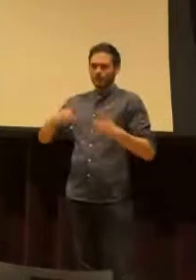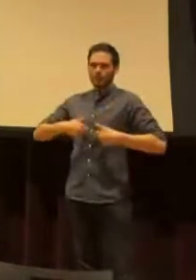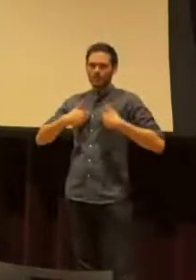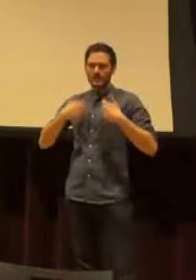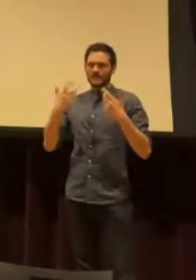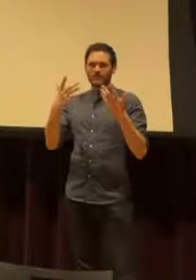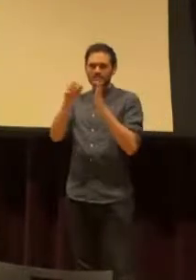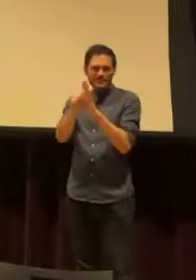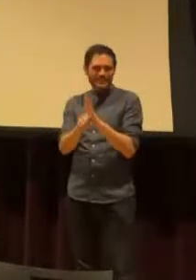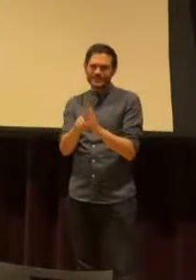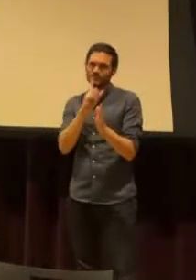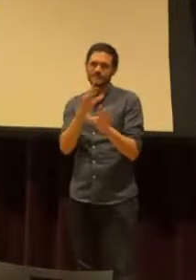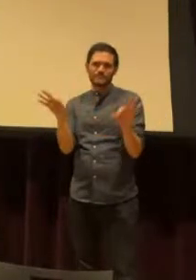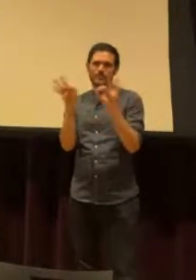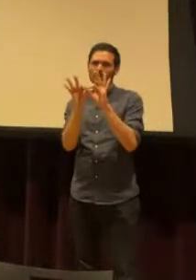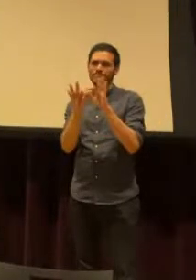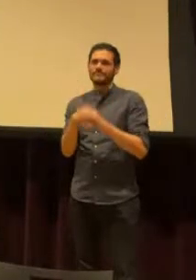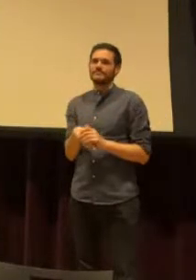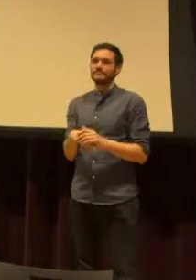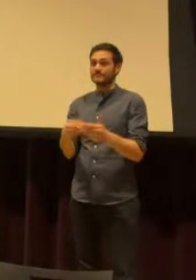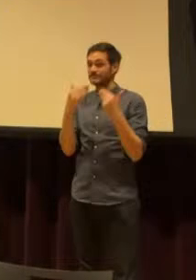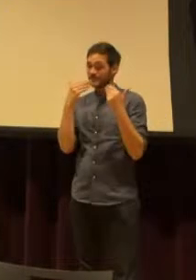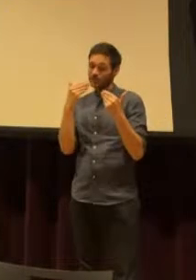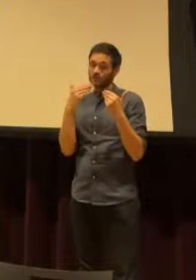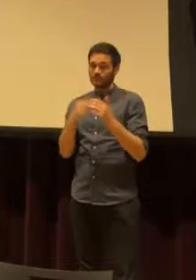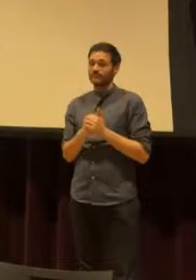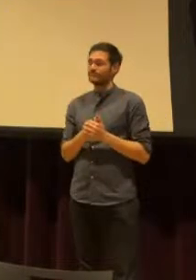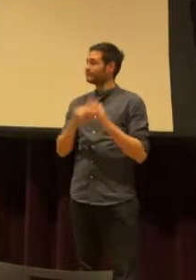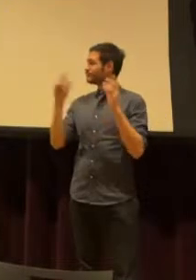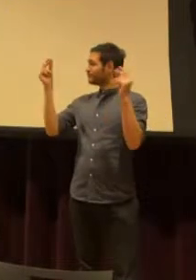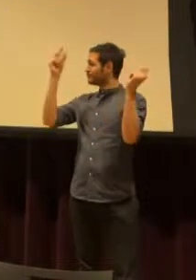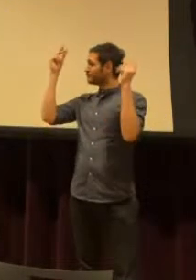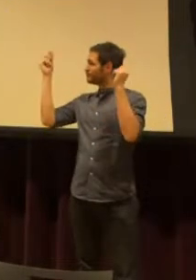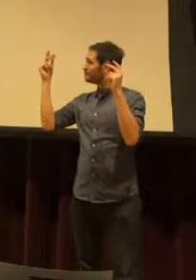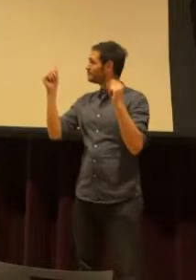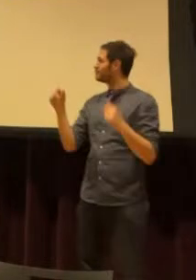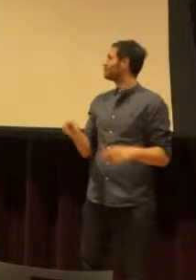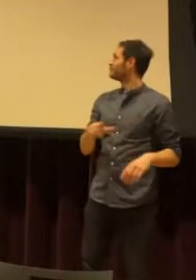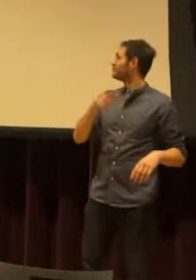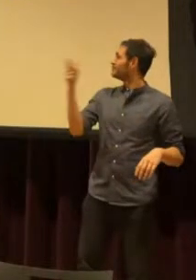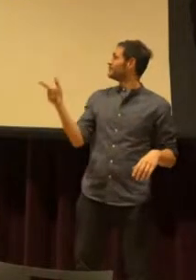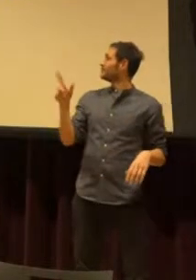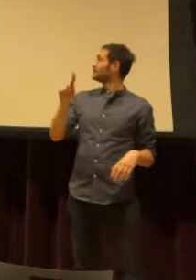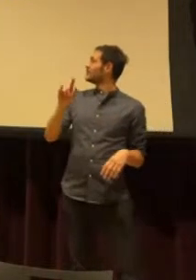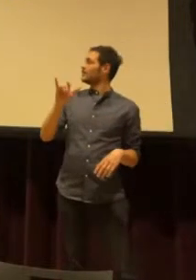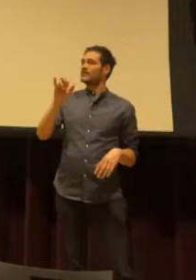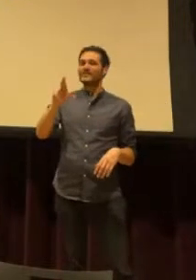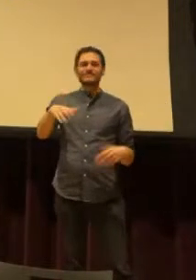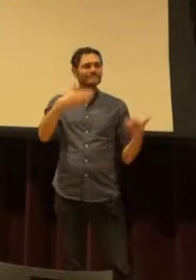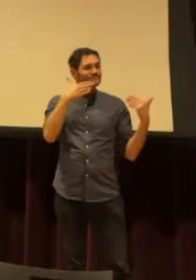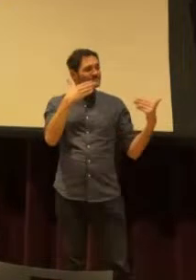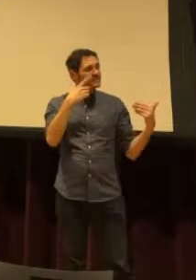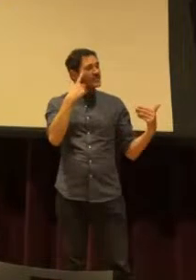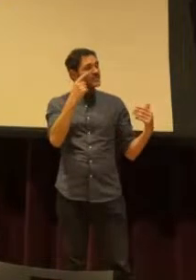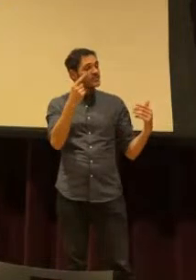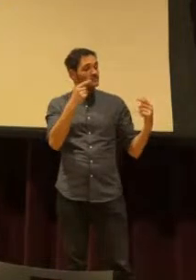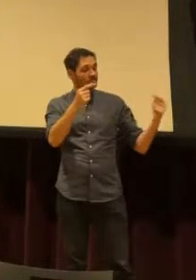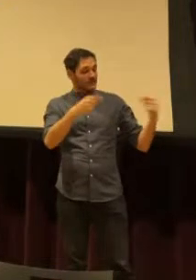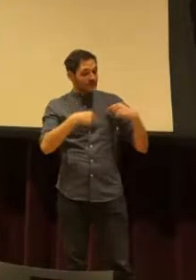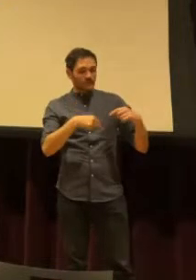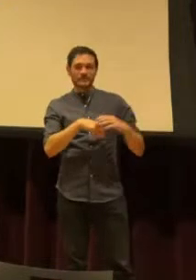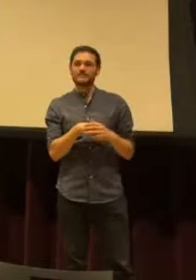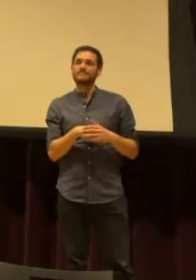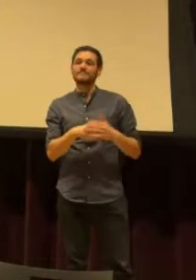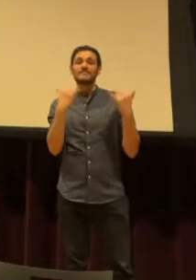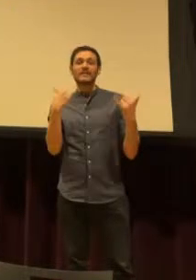Yeah, thank you. Yeah, thank you both for being here. I'm going to go ahead and pass it over to Jade. We'll start a